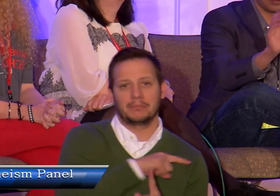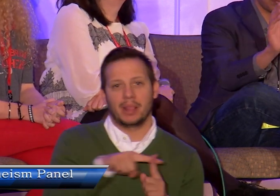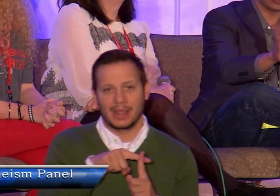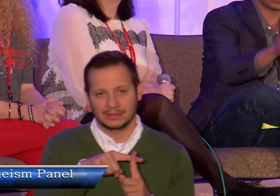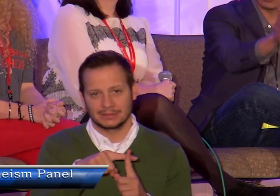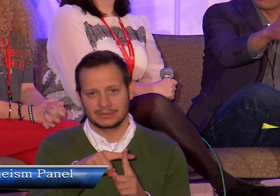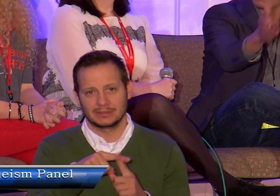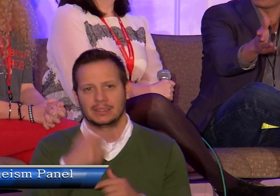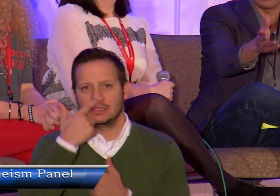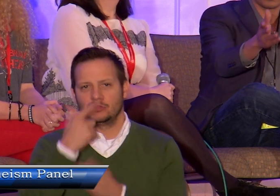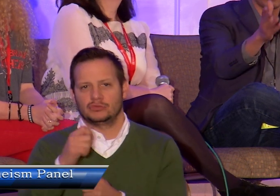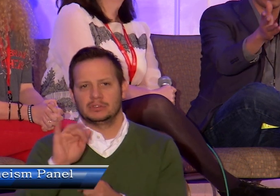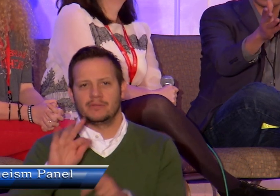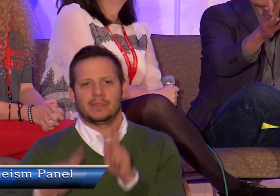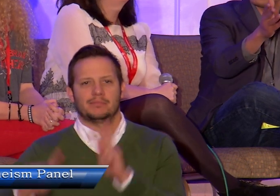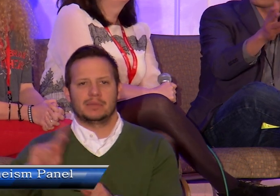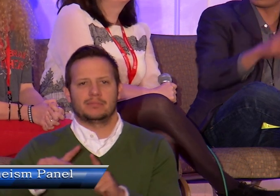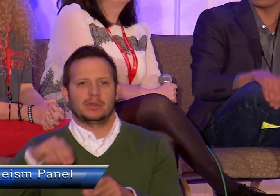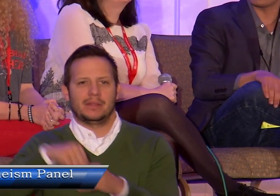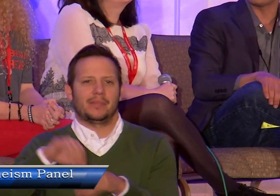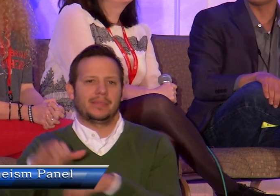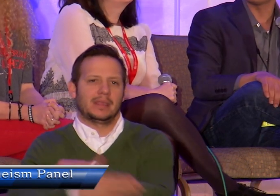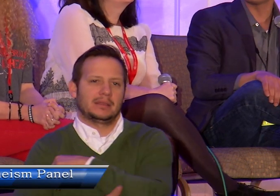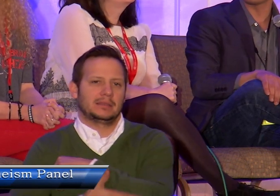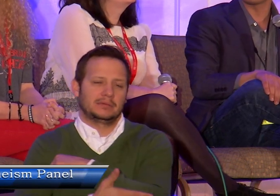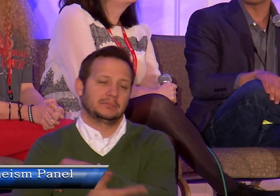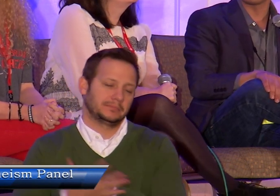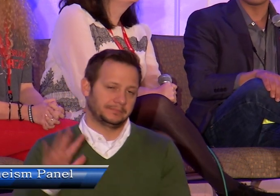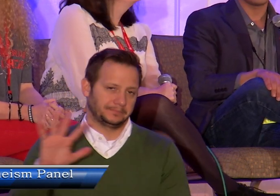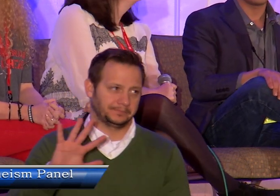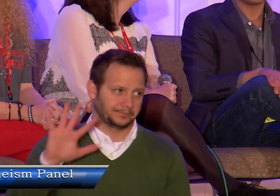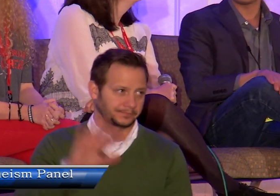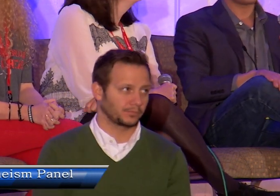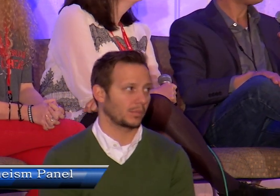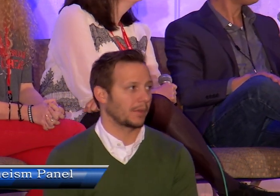the interest of the people in this region.